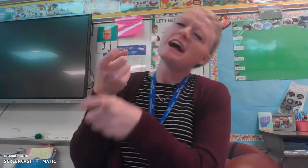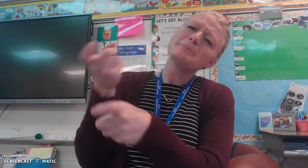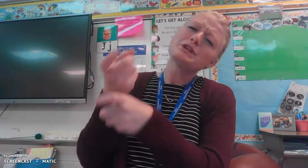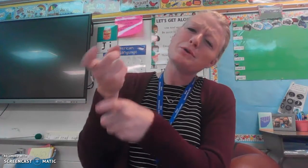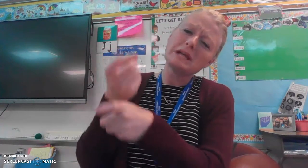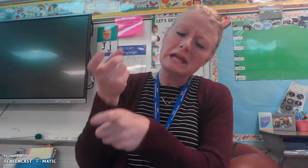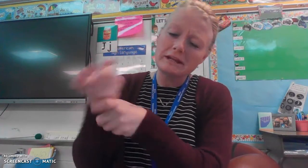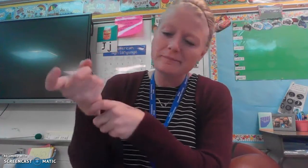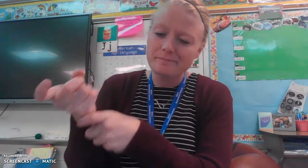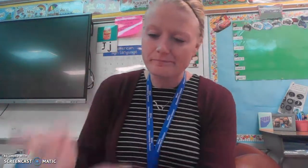I'm joking.